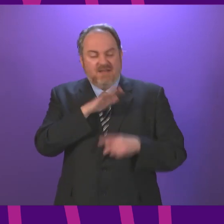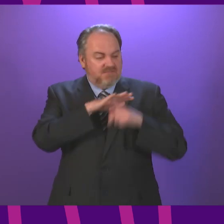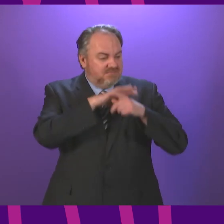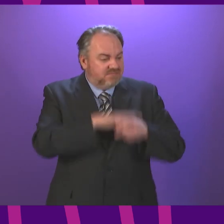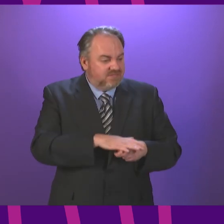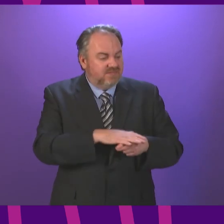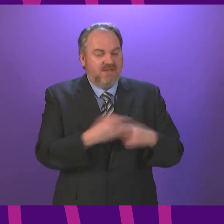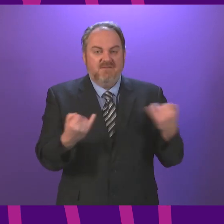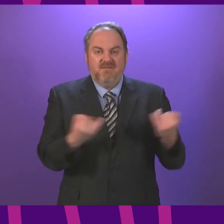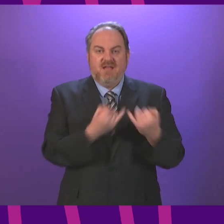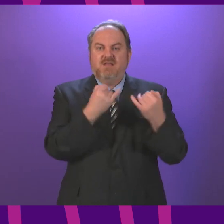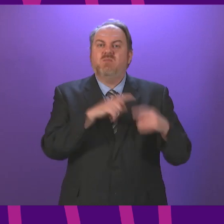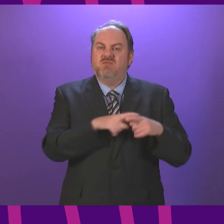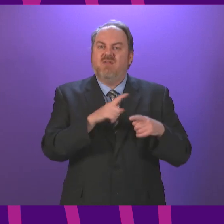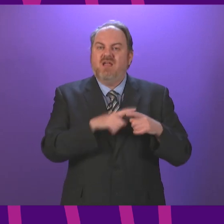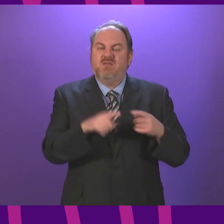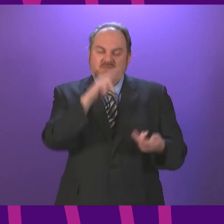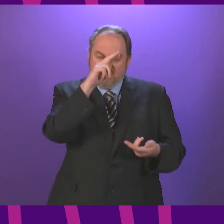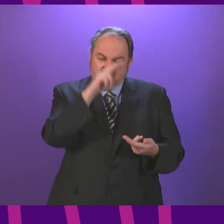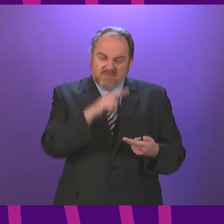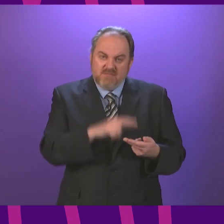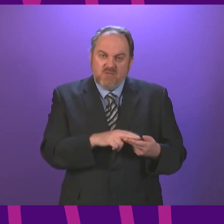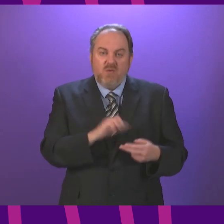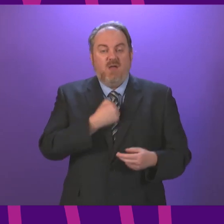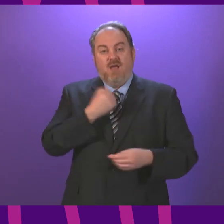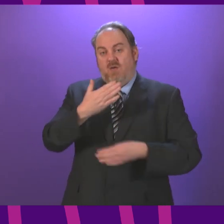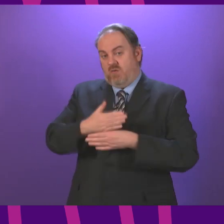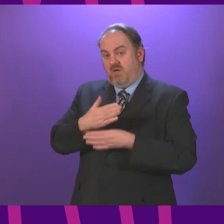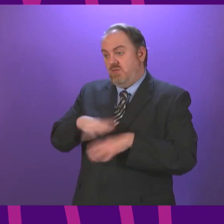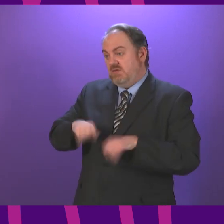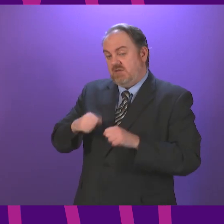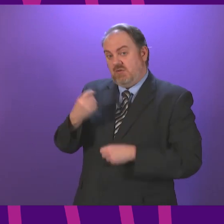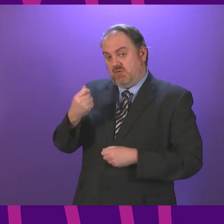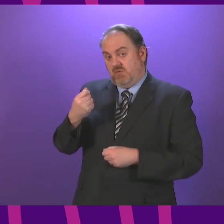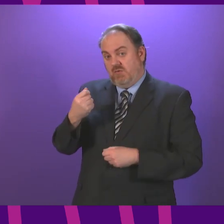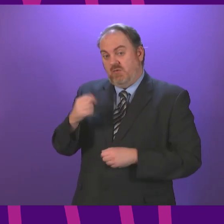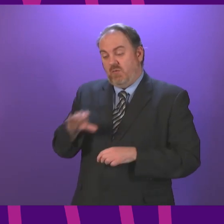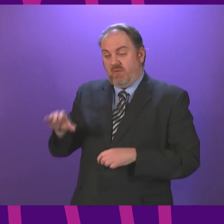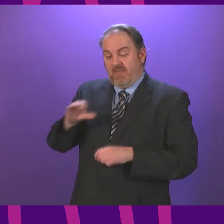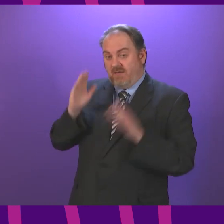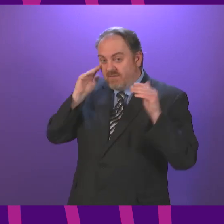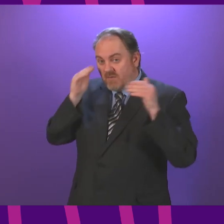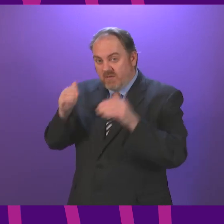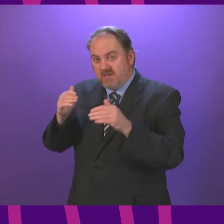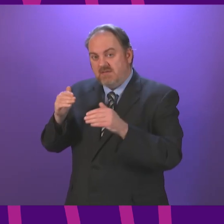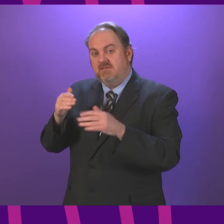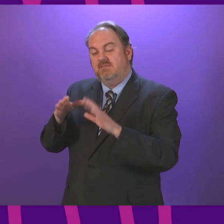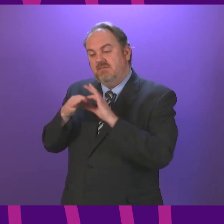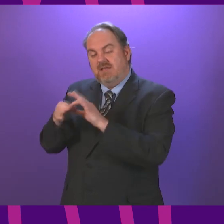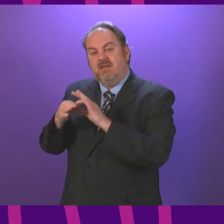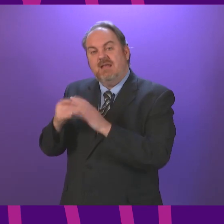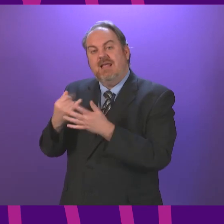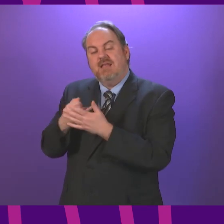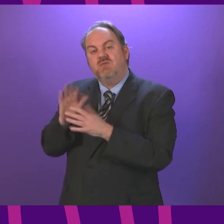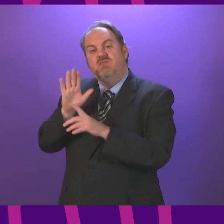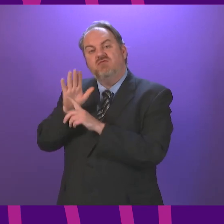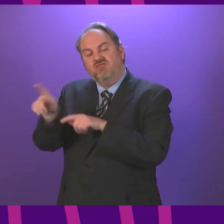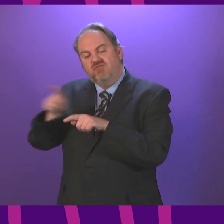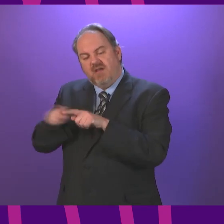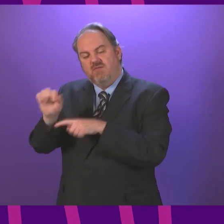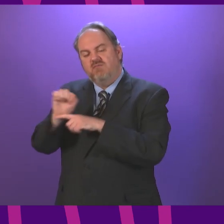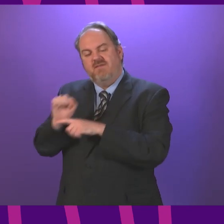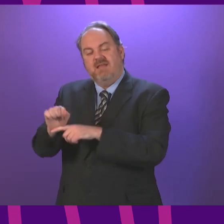ensure quality and sustainability. That work will commence shortly with an initial twin focus on domestic abuse and sexual violence services.